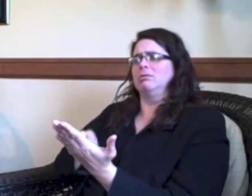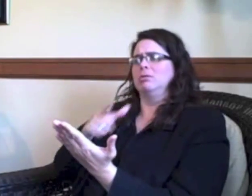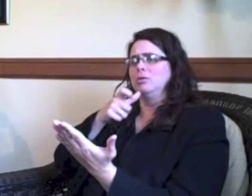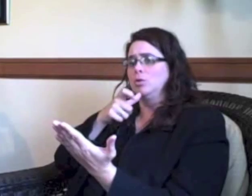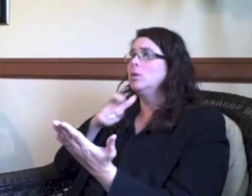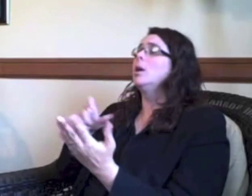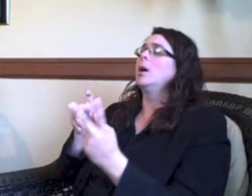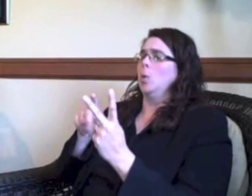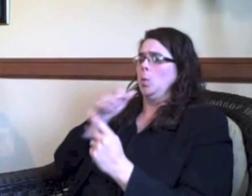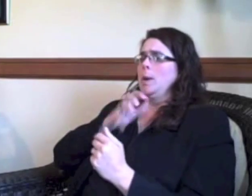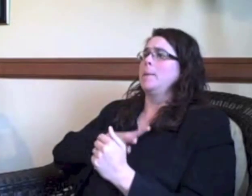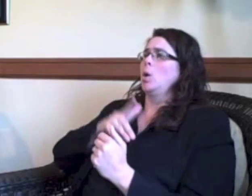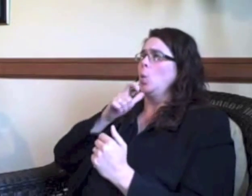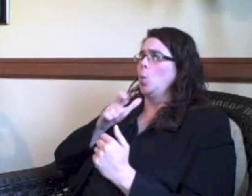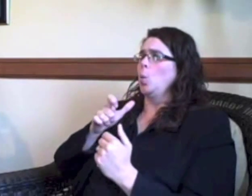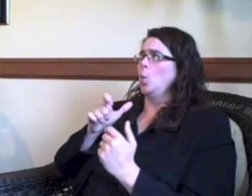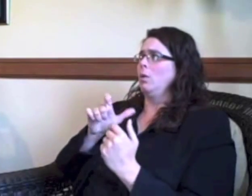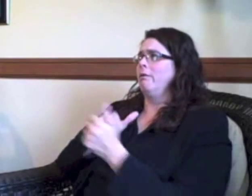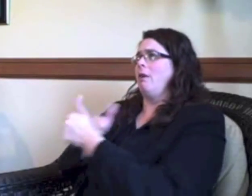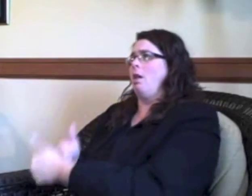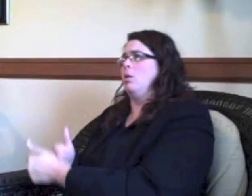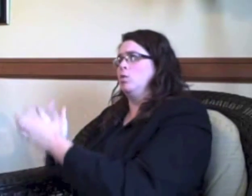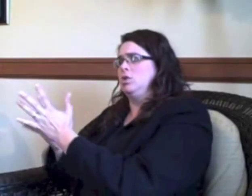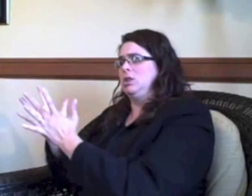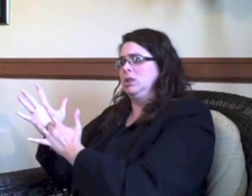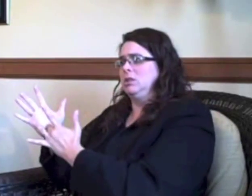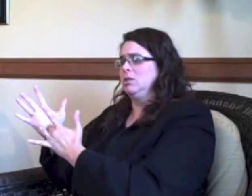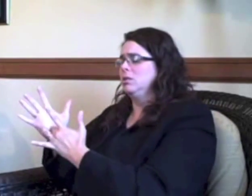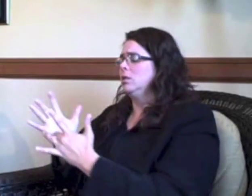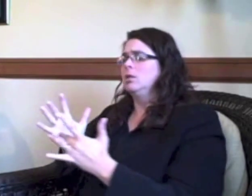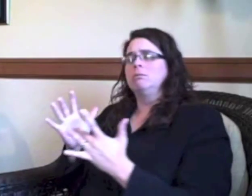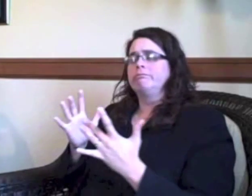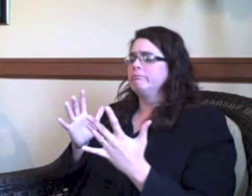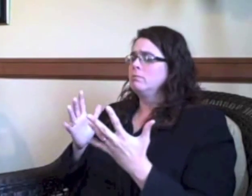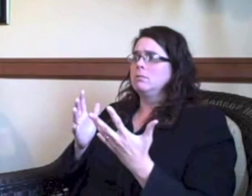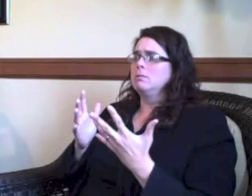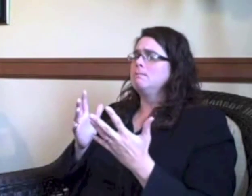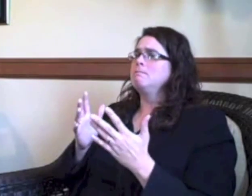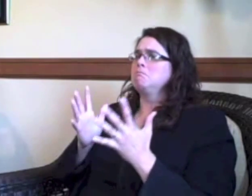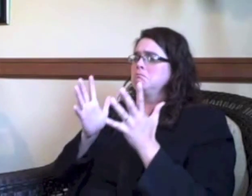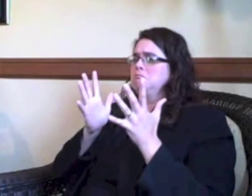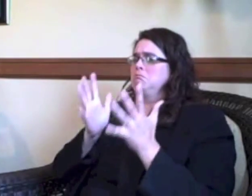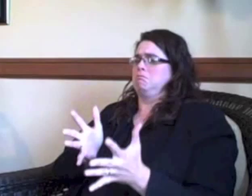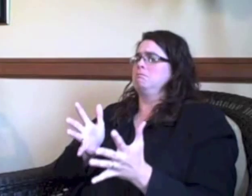There's a lot written about consecrated virgins. There were women who followed Jesus,